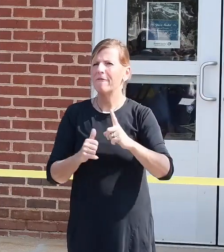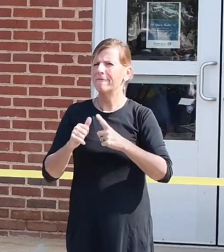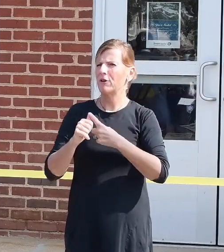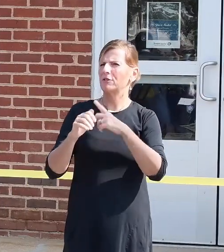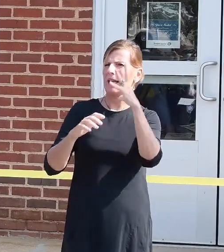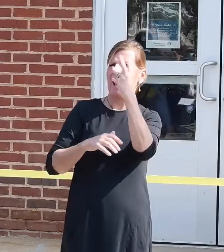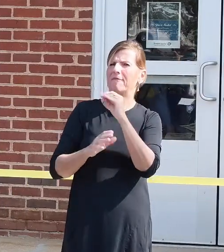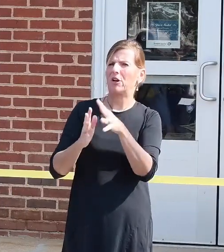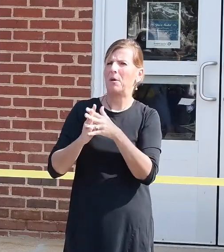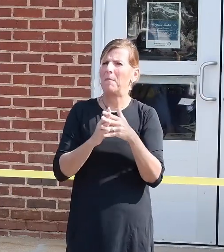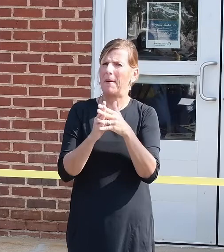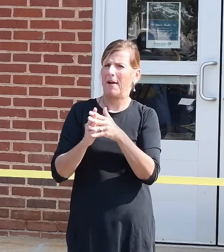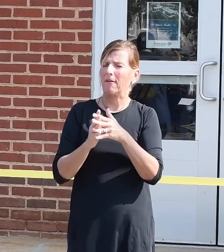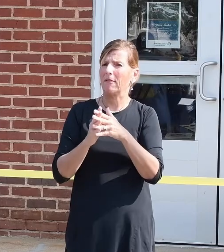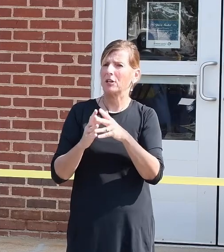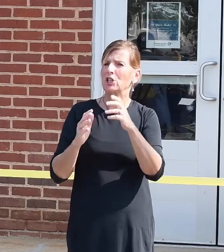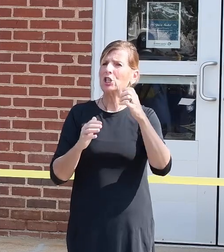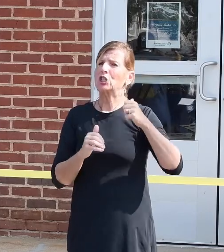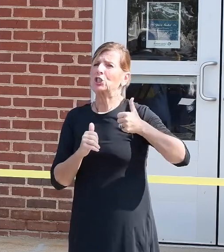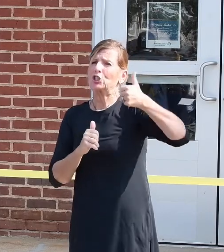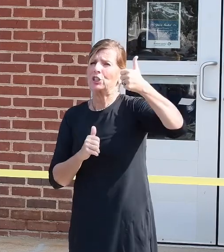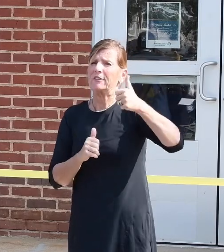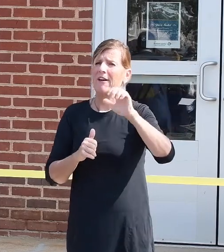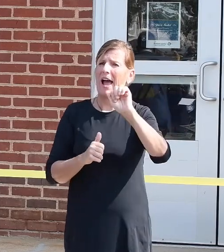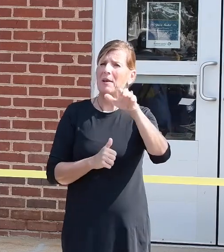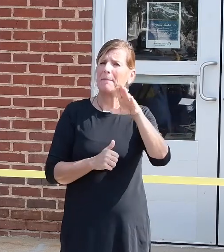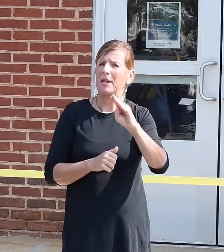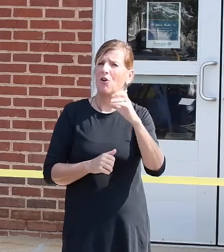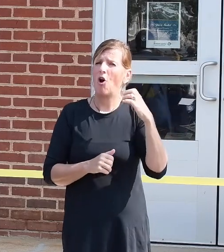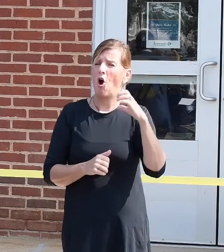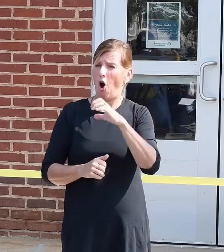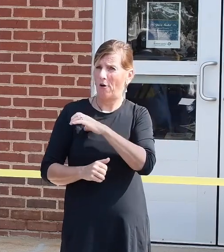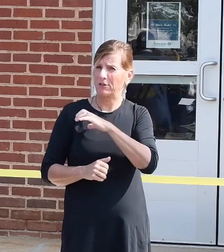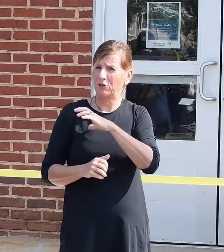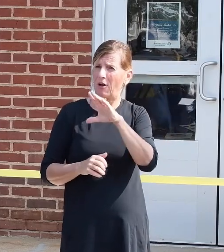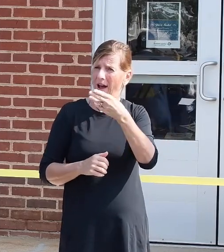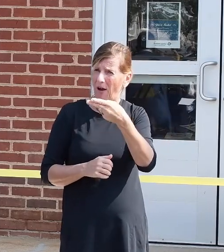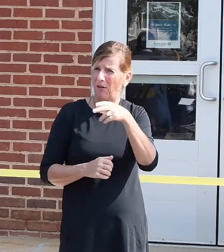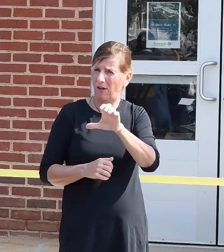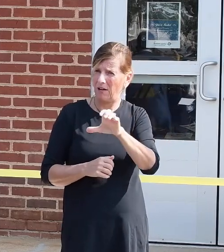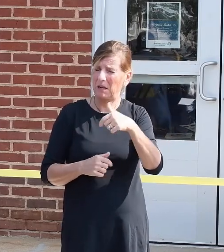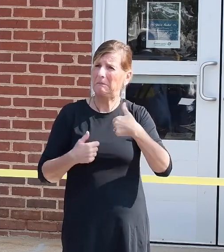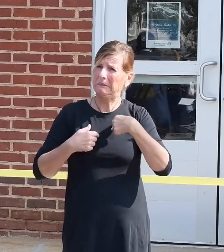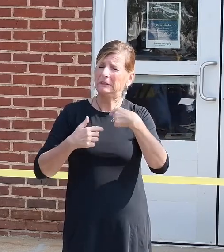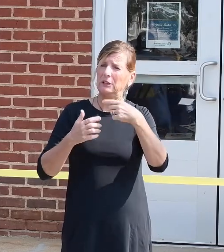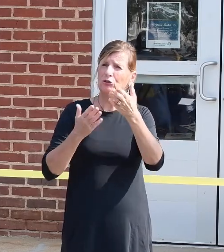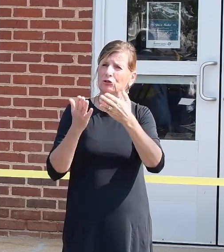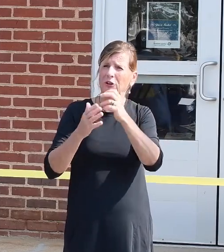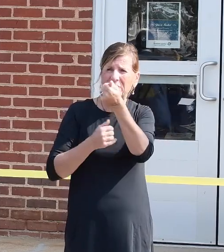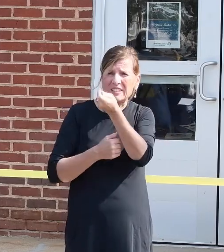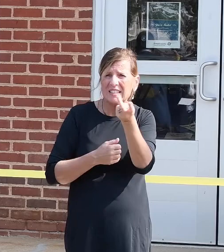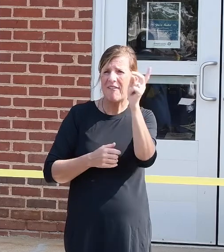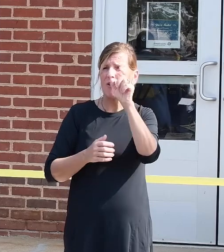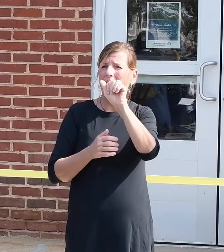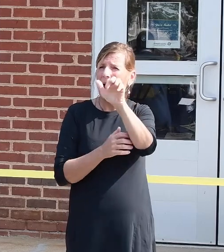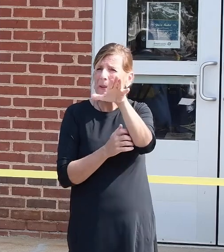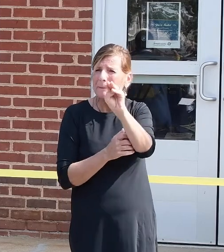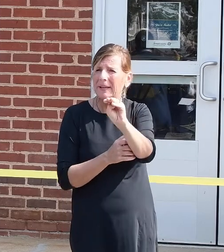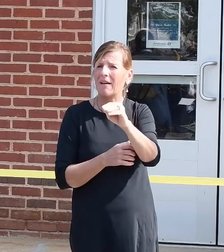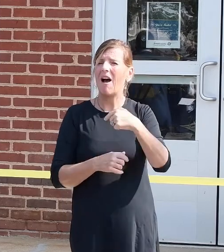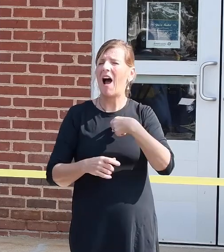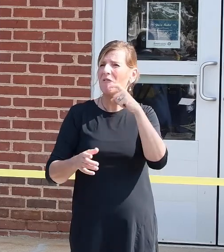Chief Administrative Officer of Howard County, and one who has served under several administrations, I have witnessed the